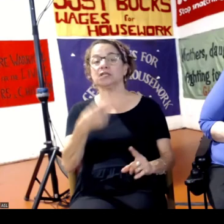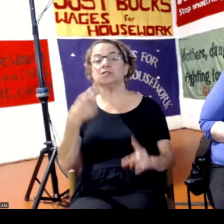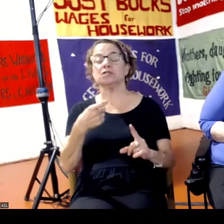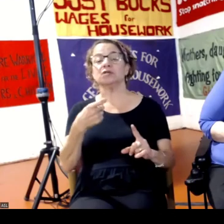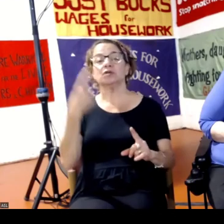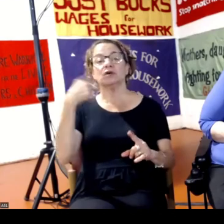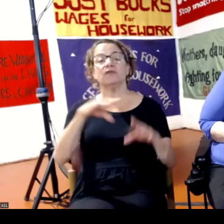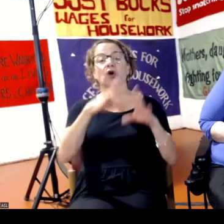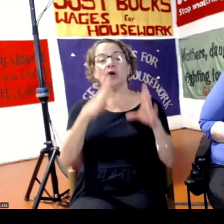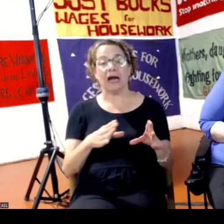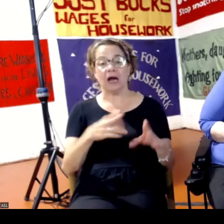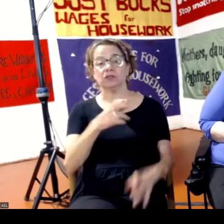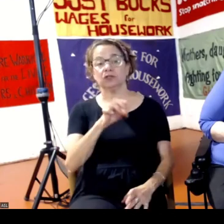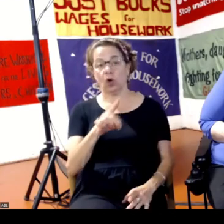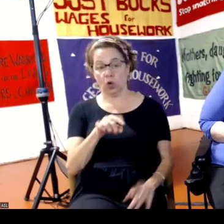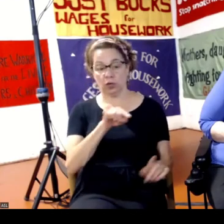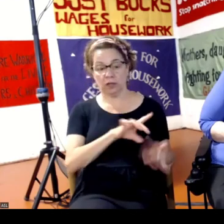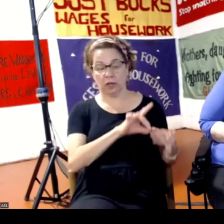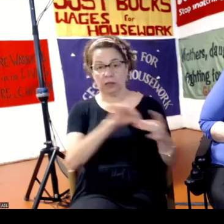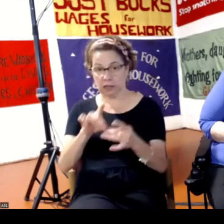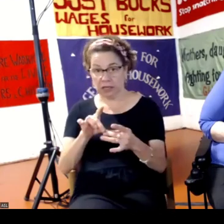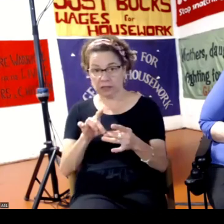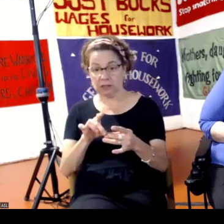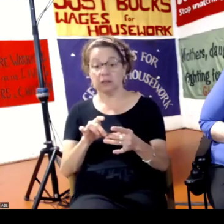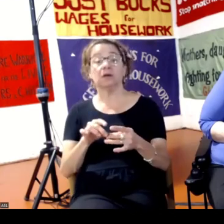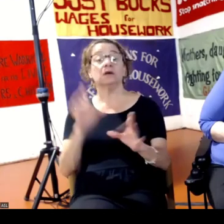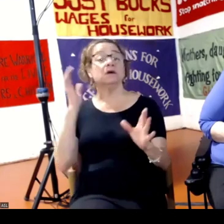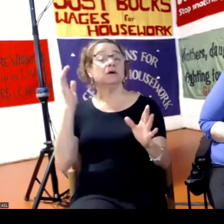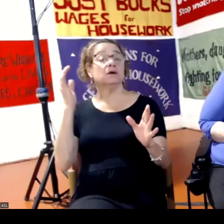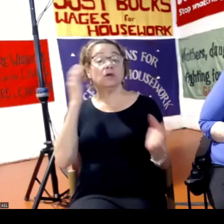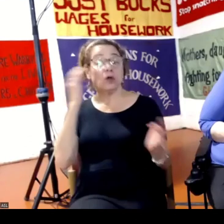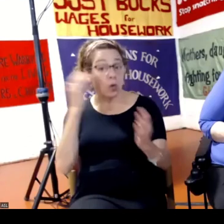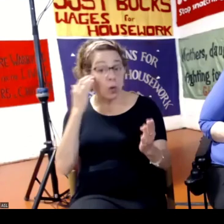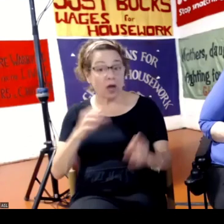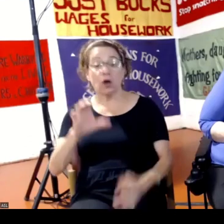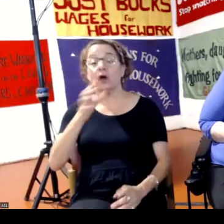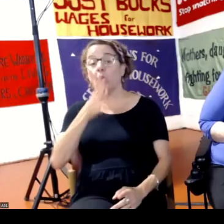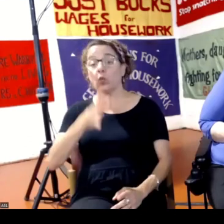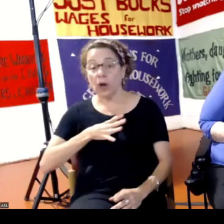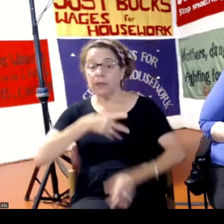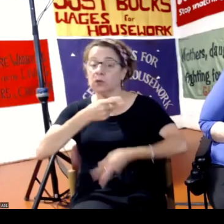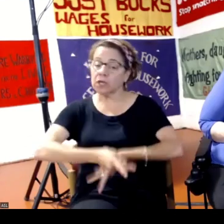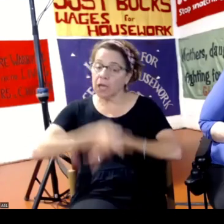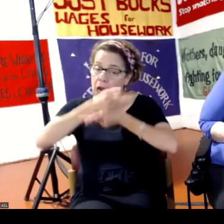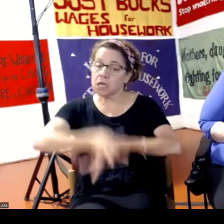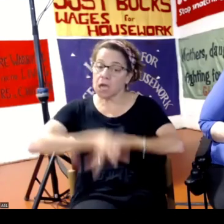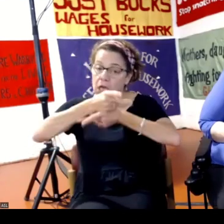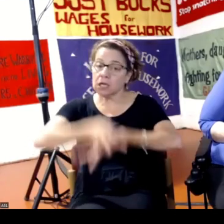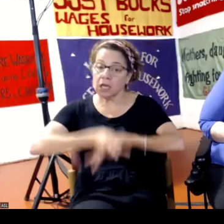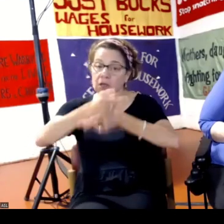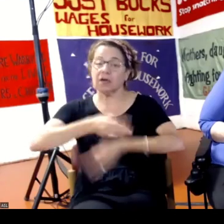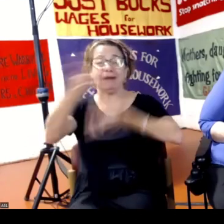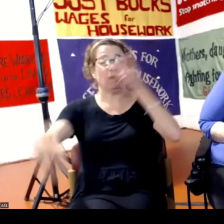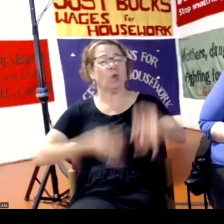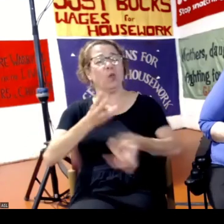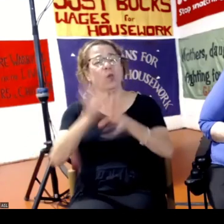Housework campaign, and being aware that women were doing all the caring work, the majority of the caring work in the world, but